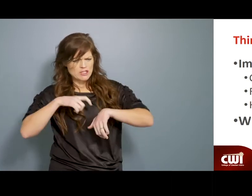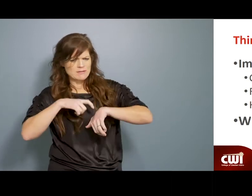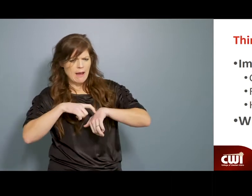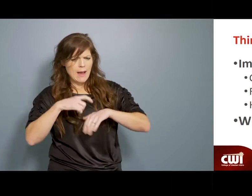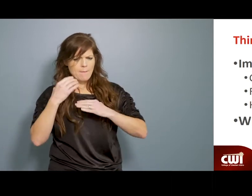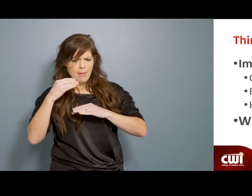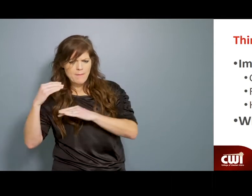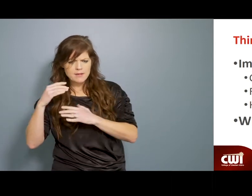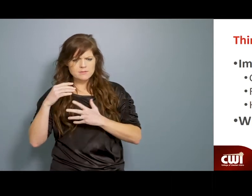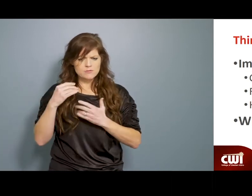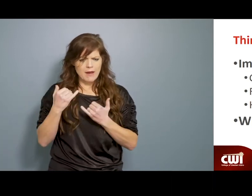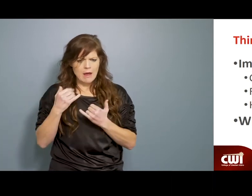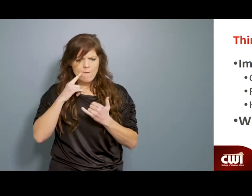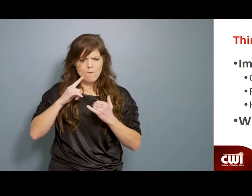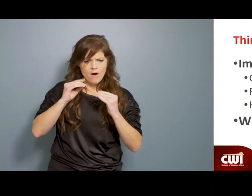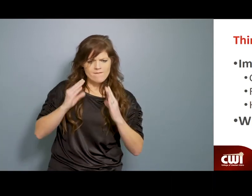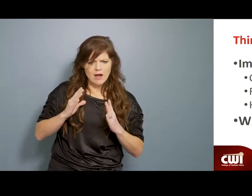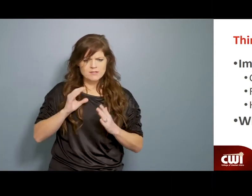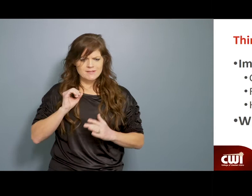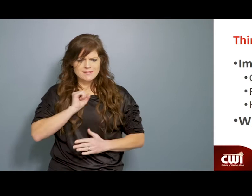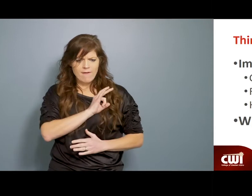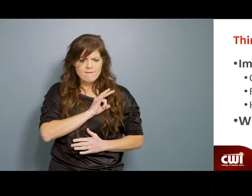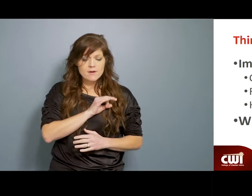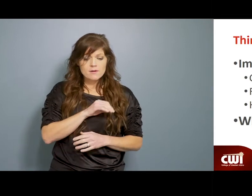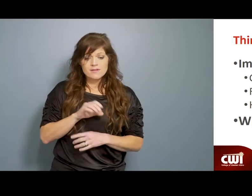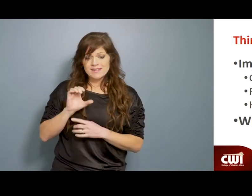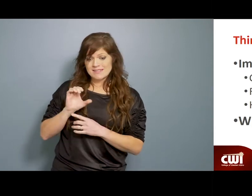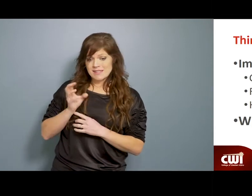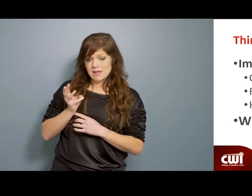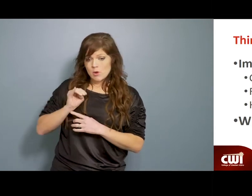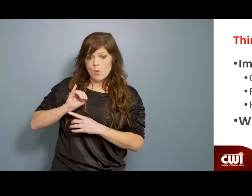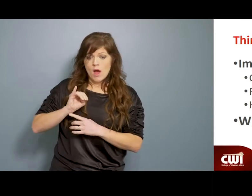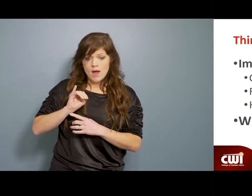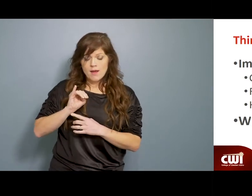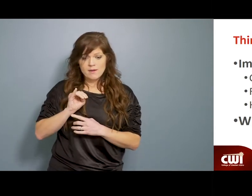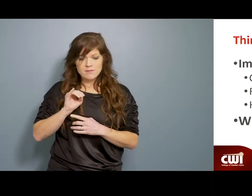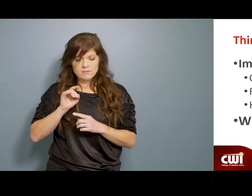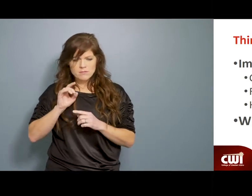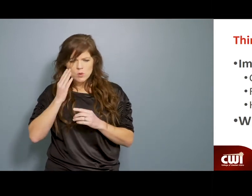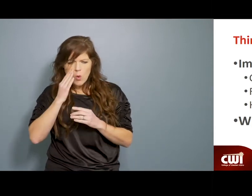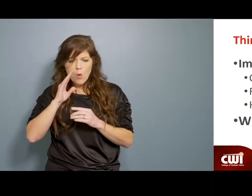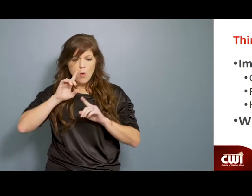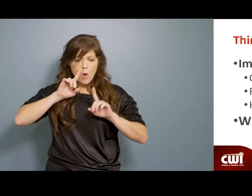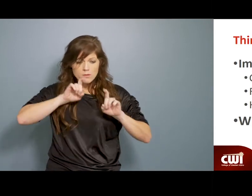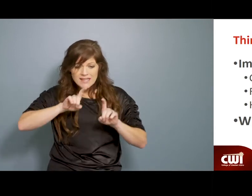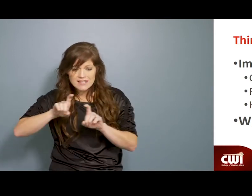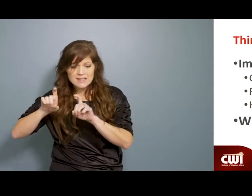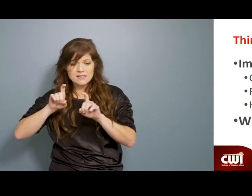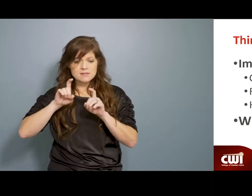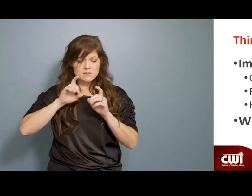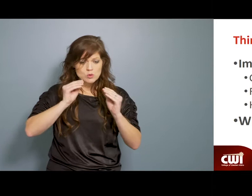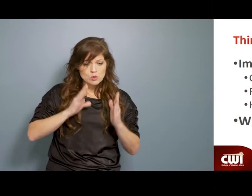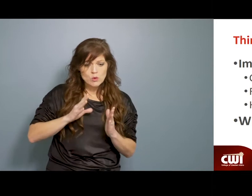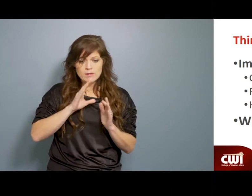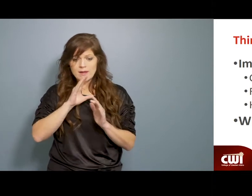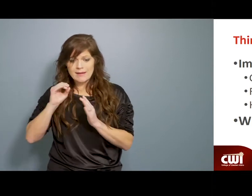does CWI, as I touched on earlier, gather the data to help us make informed decisions